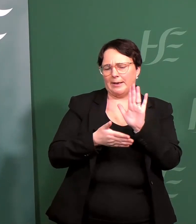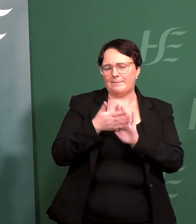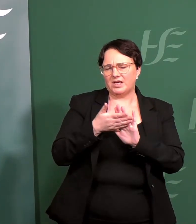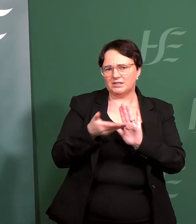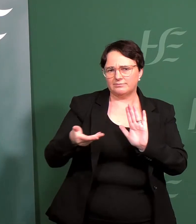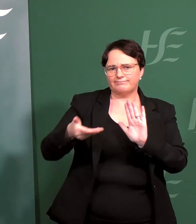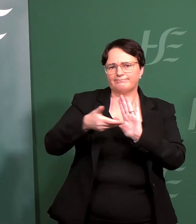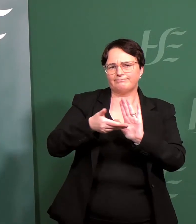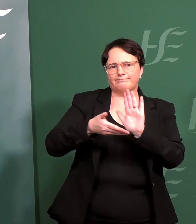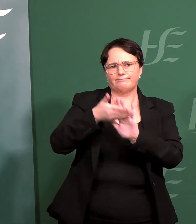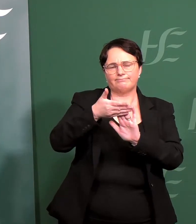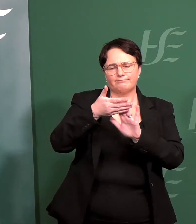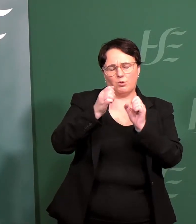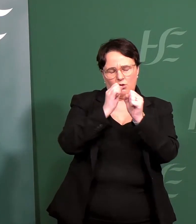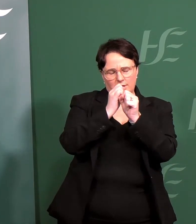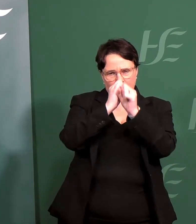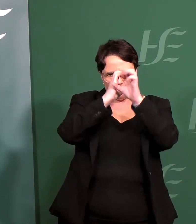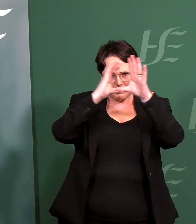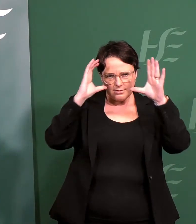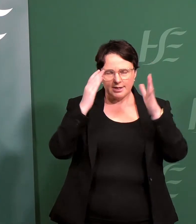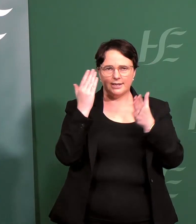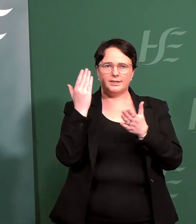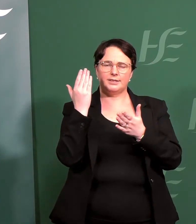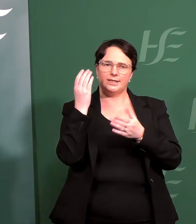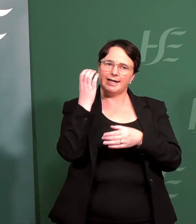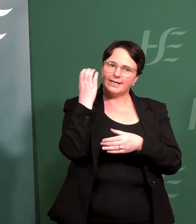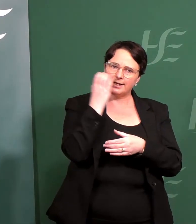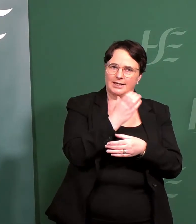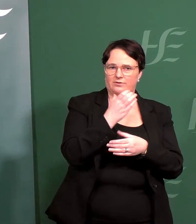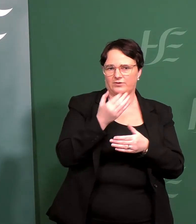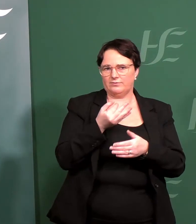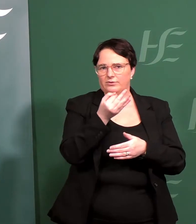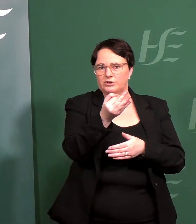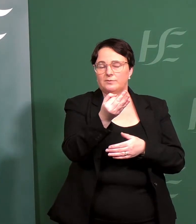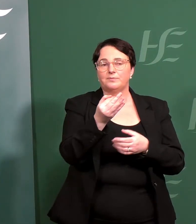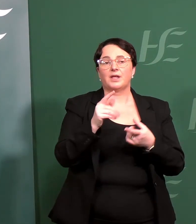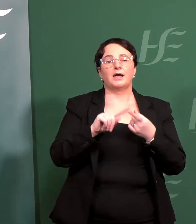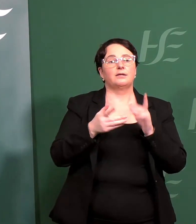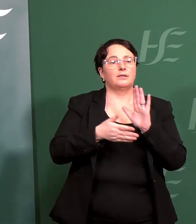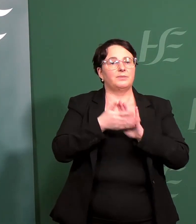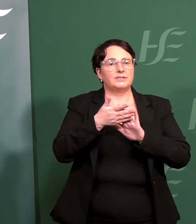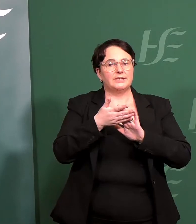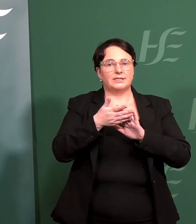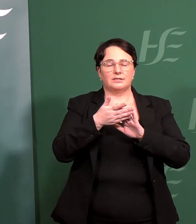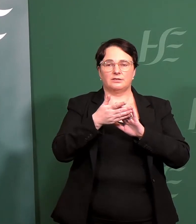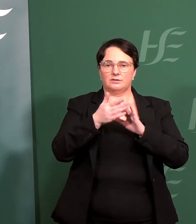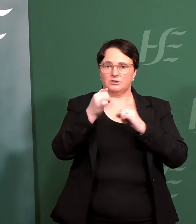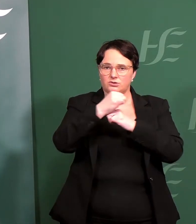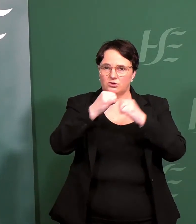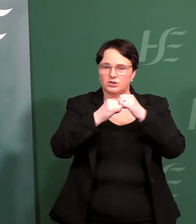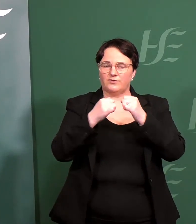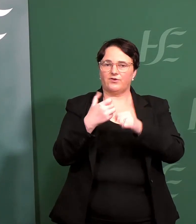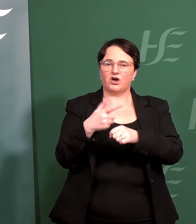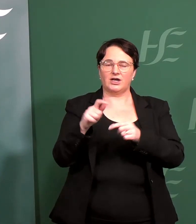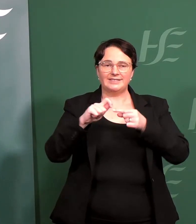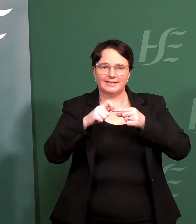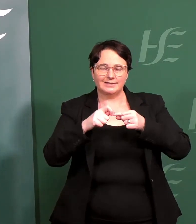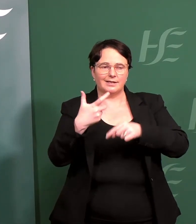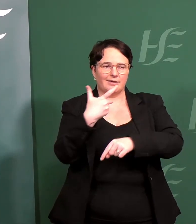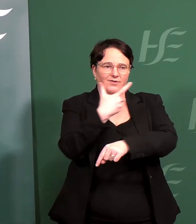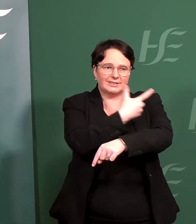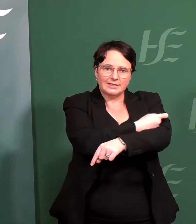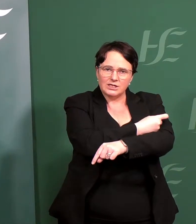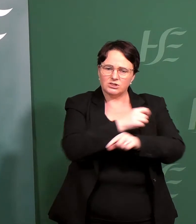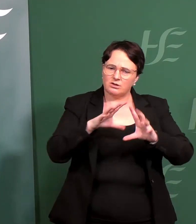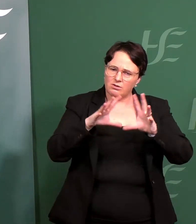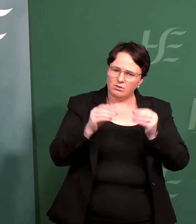to give clarity and priority. I think building the infrastructure and the testing and tracing and the vaccination